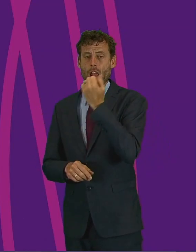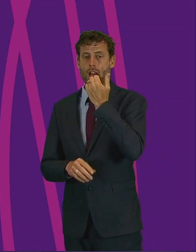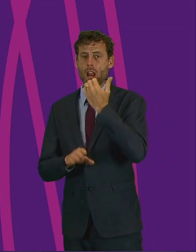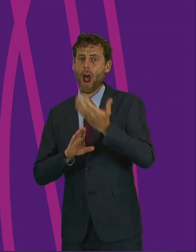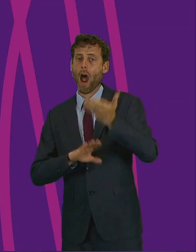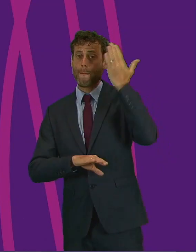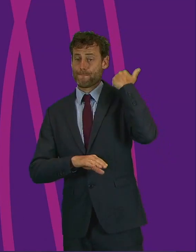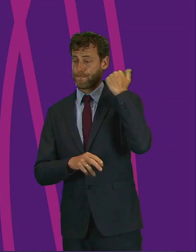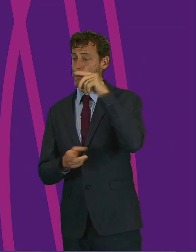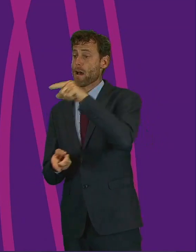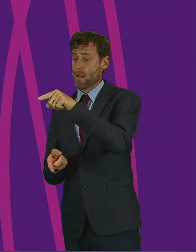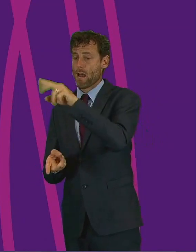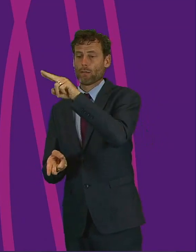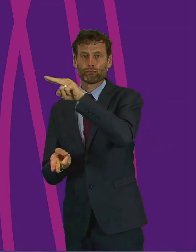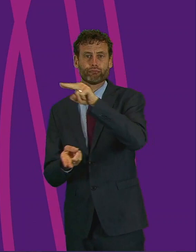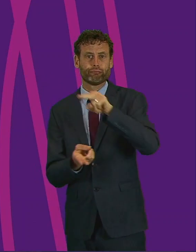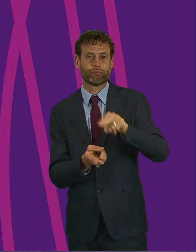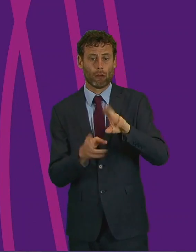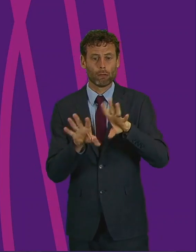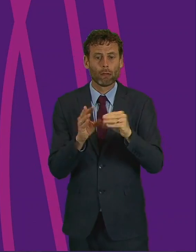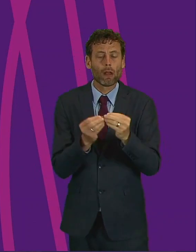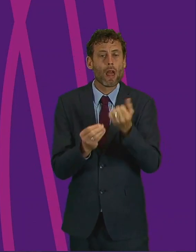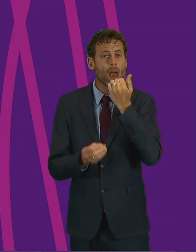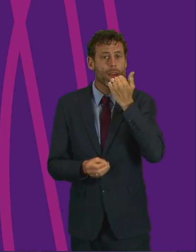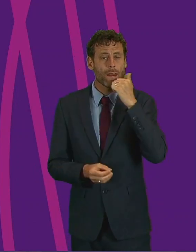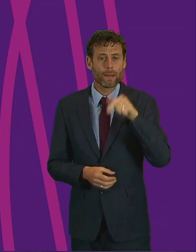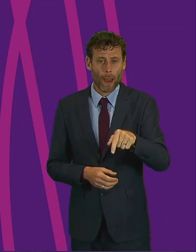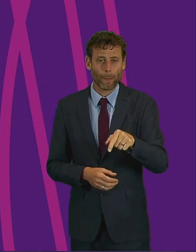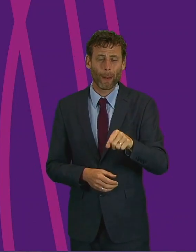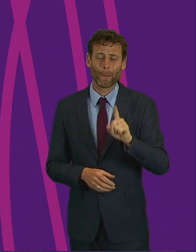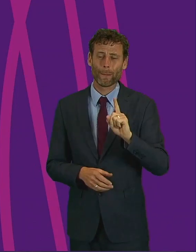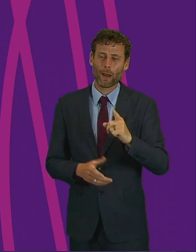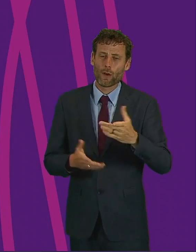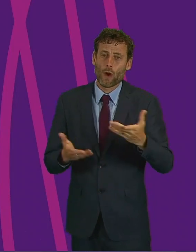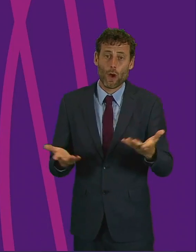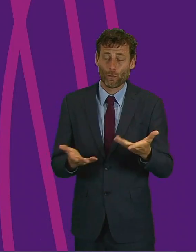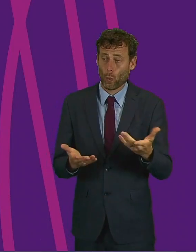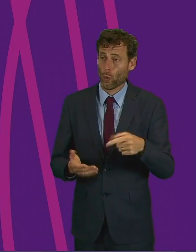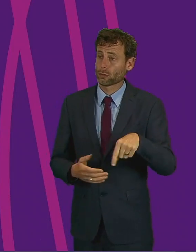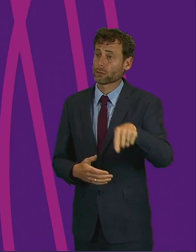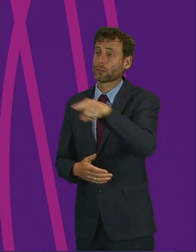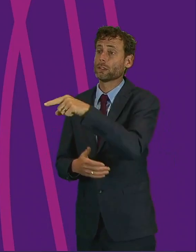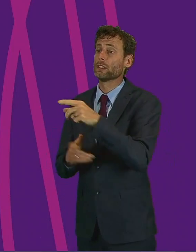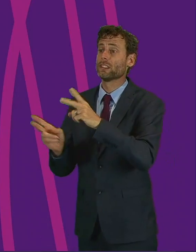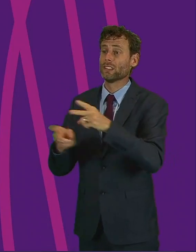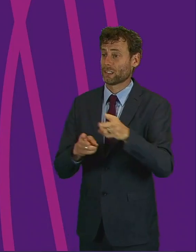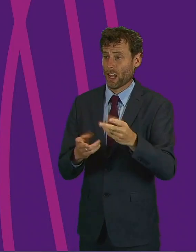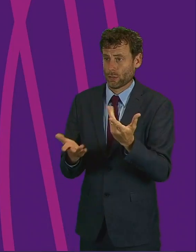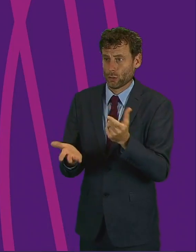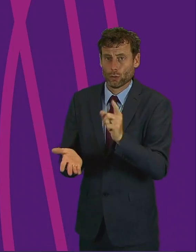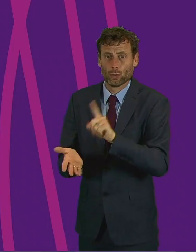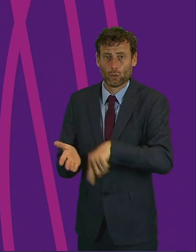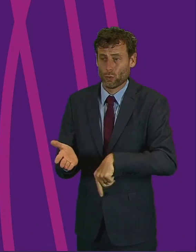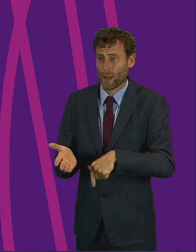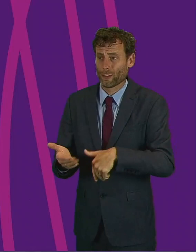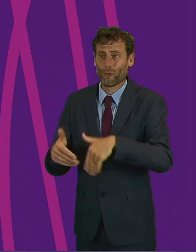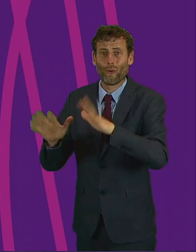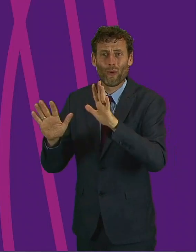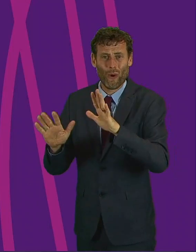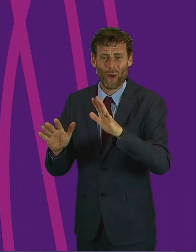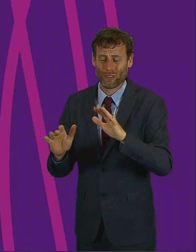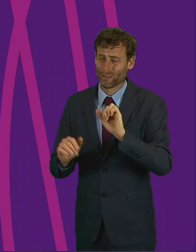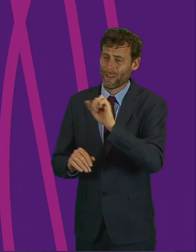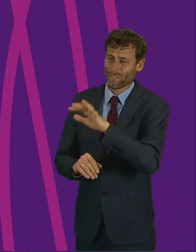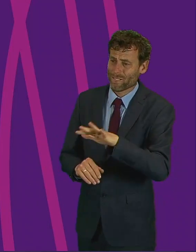to those who have lost loved ones to this virus. I would also acknowledge that while the question highlights a particular measure and analysis, there